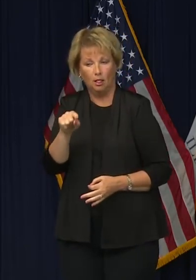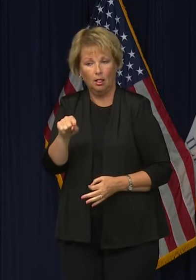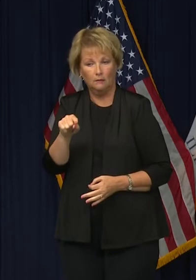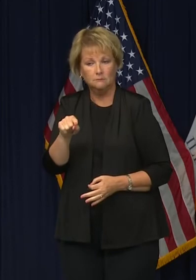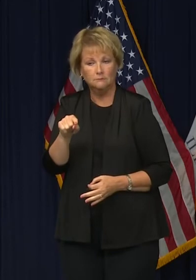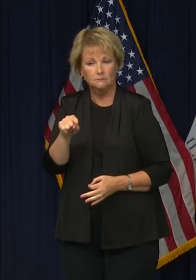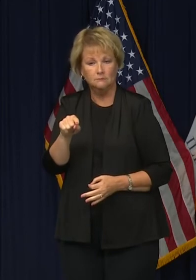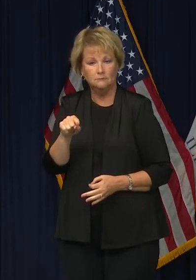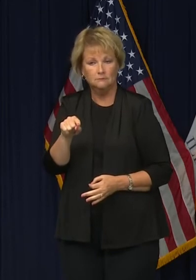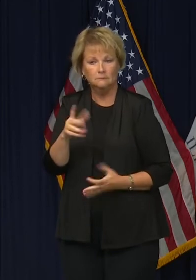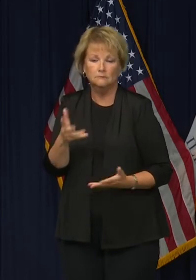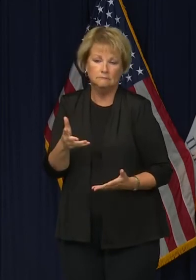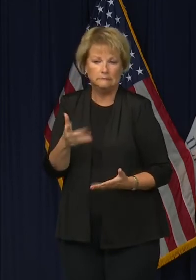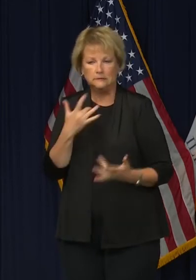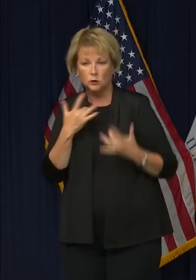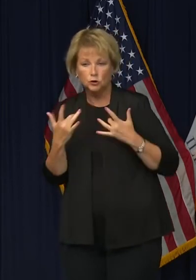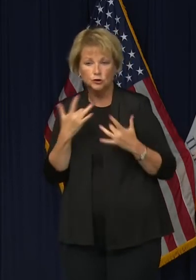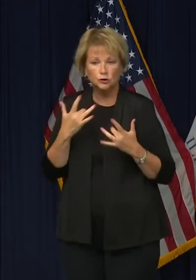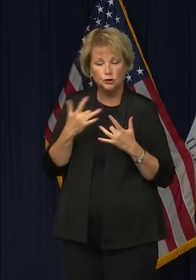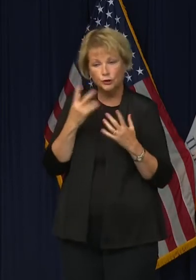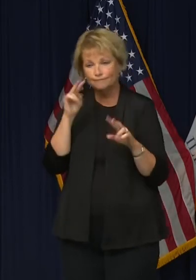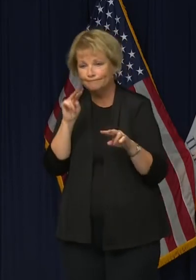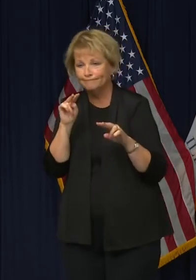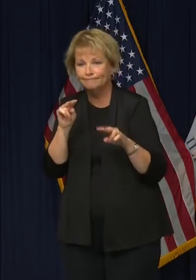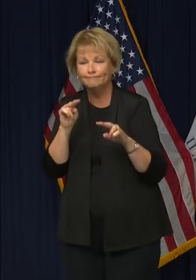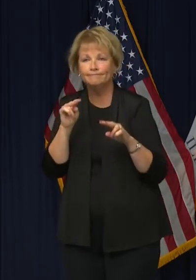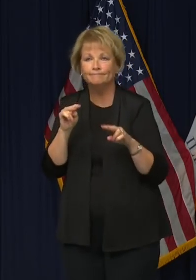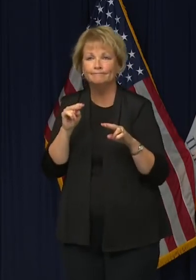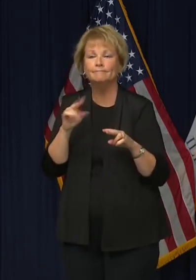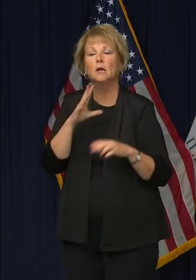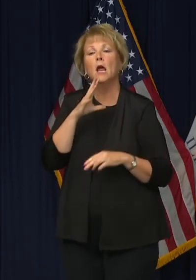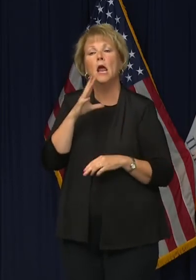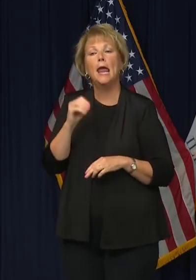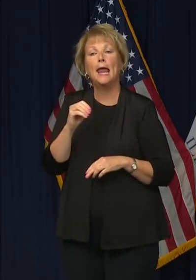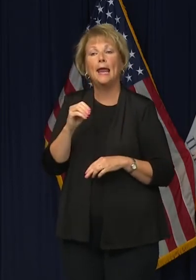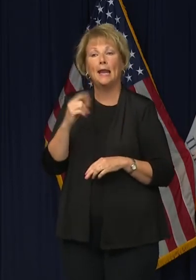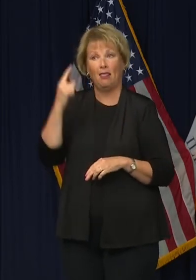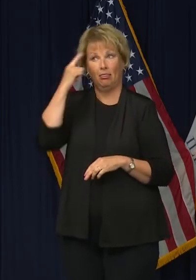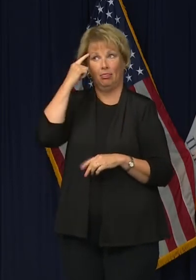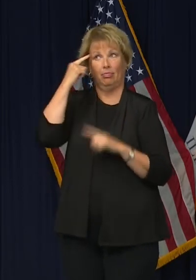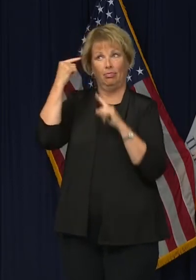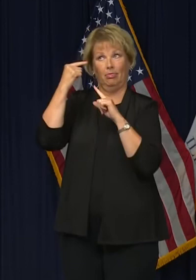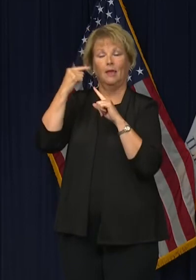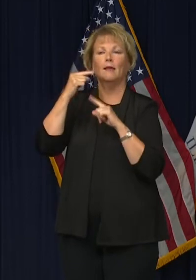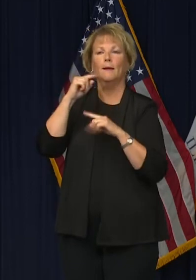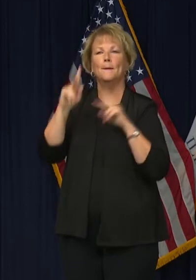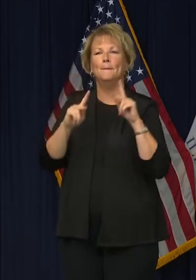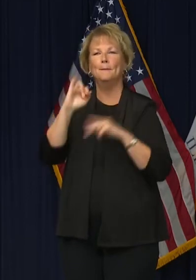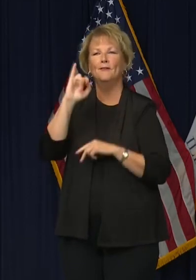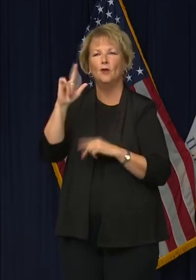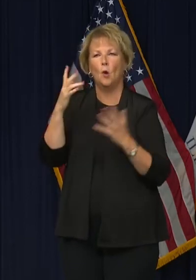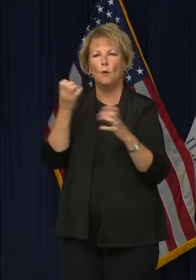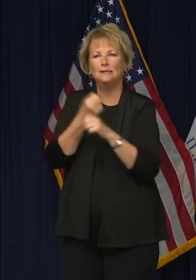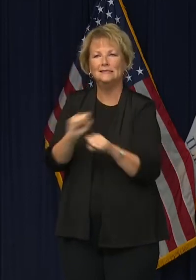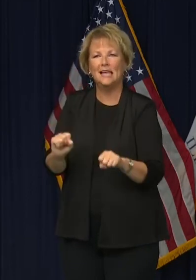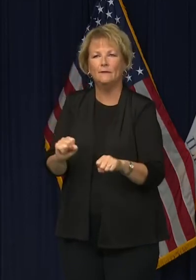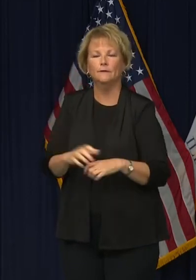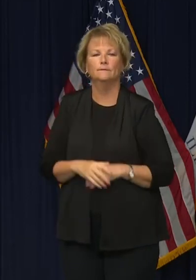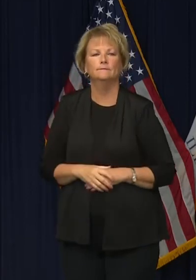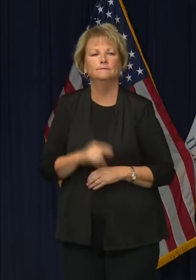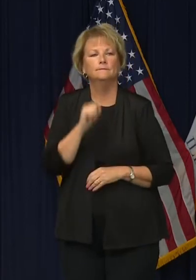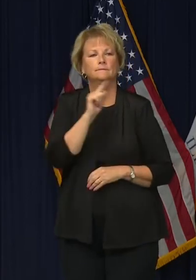with, some concern, and of course with uppermost in my mind keeping the people of Illinois safe. Okay, a lot